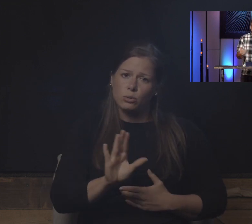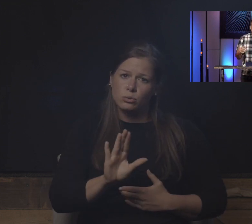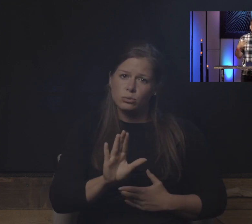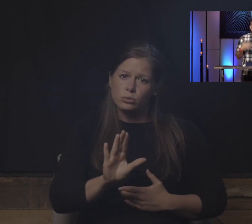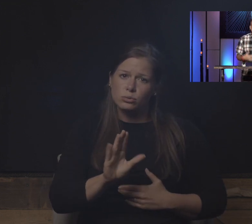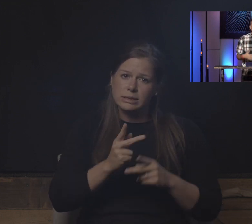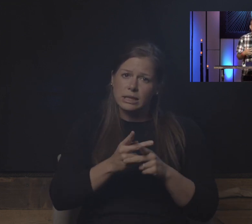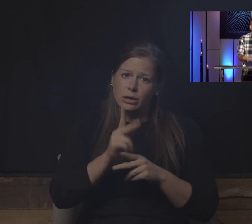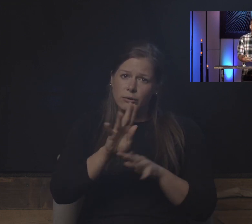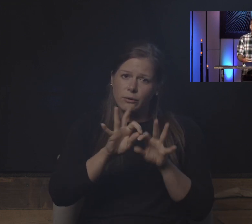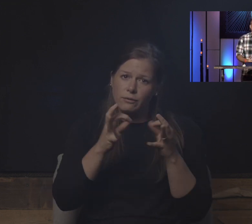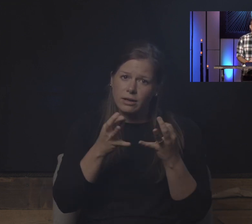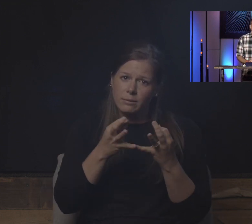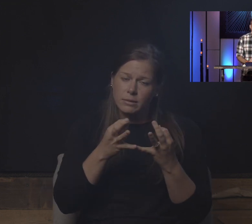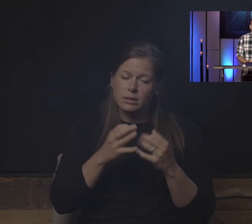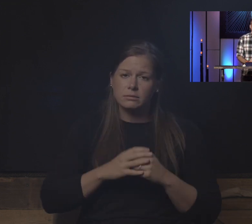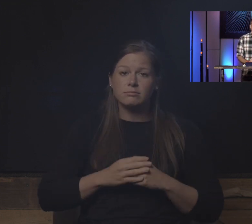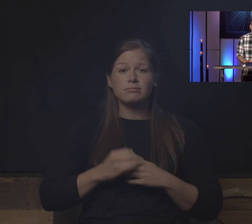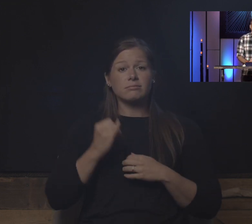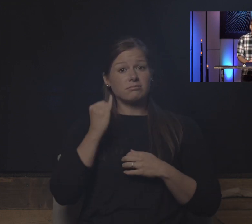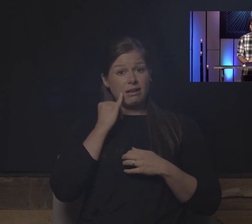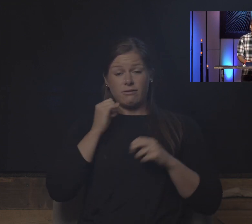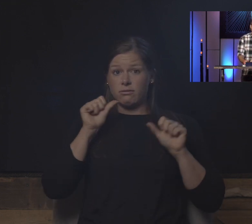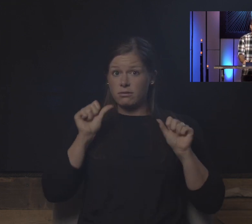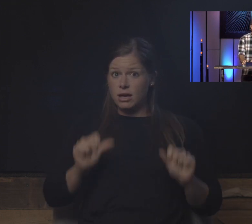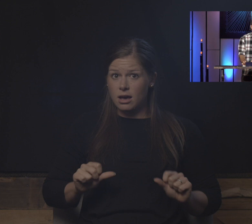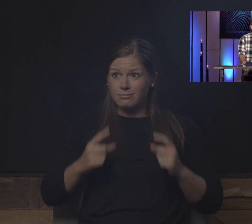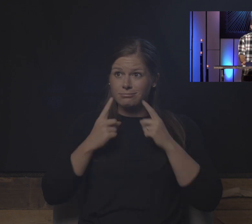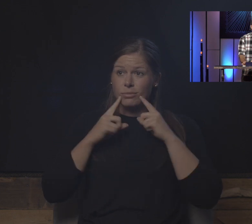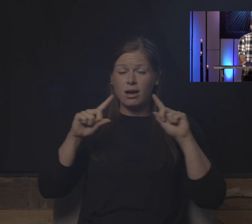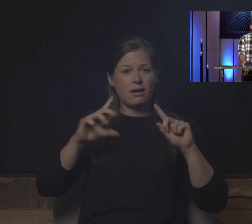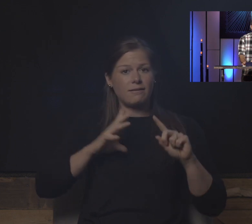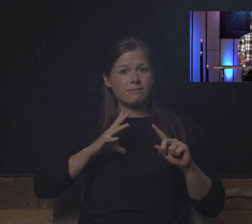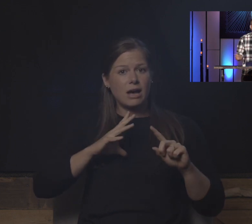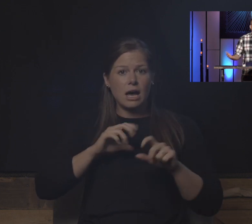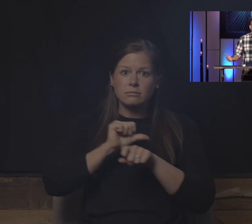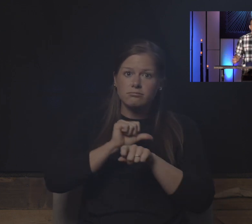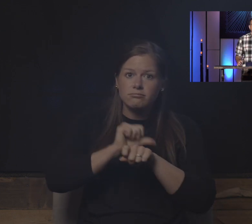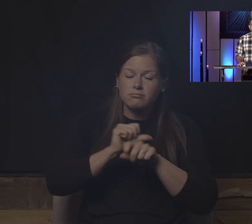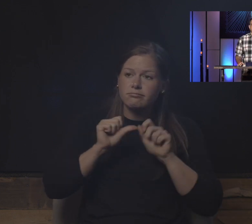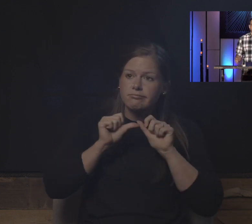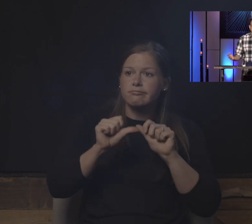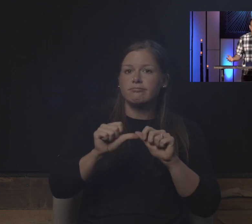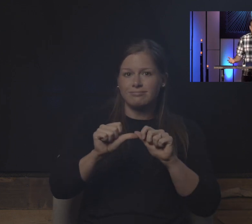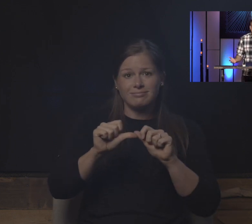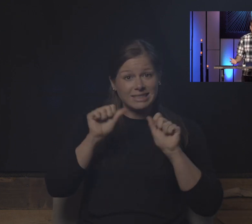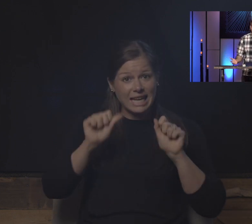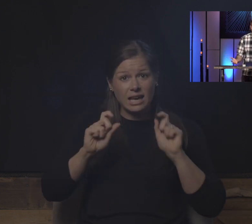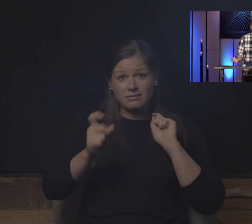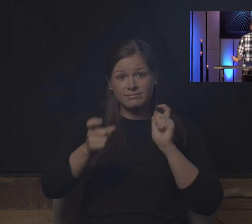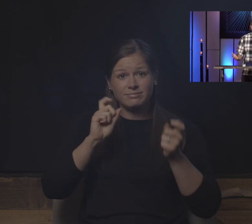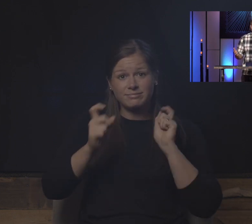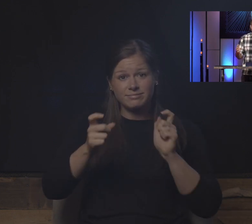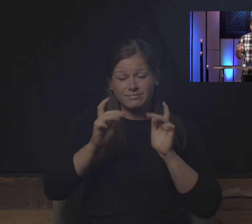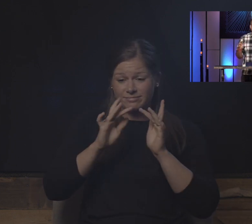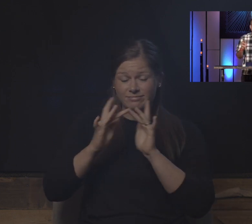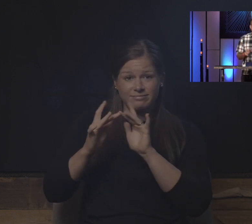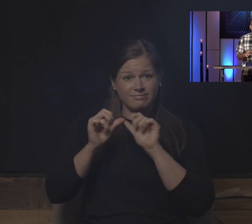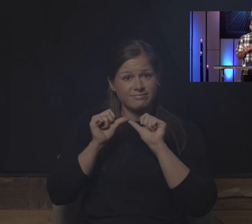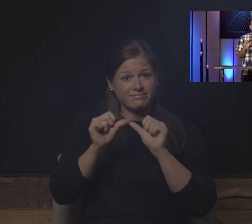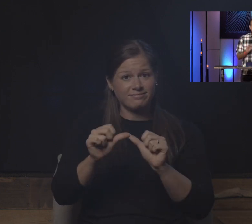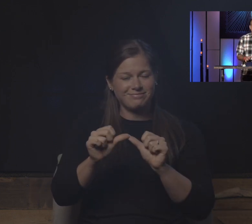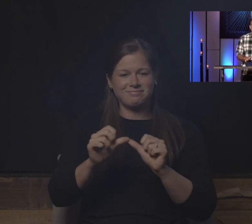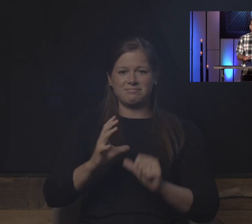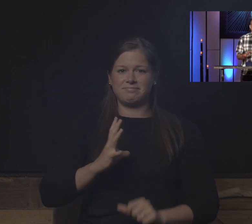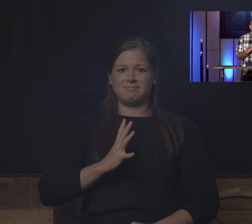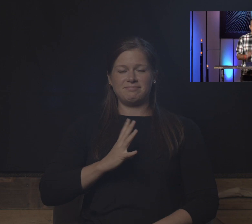generosity, we can care for those in need. So thank you. And if you give sporadically or if you don't give at all,